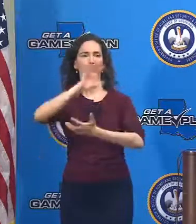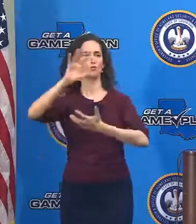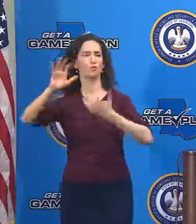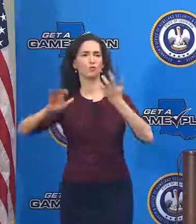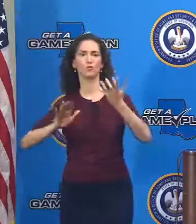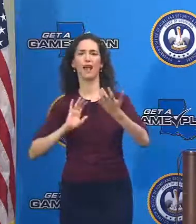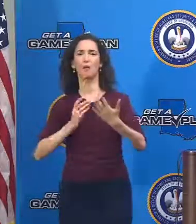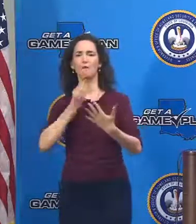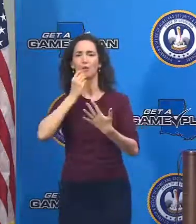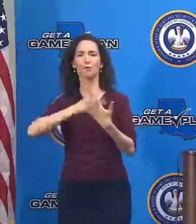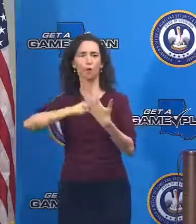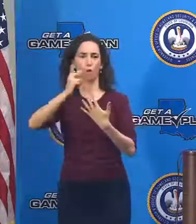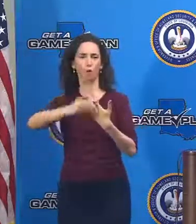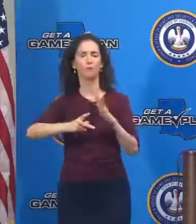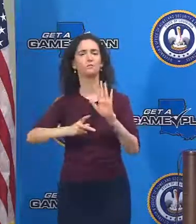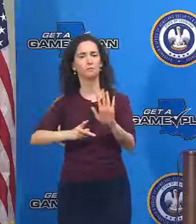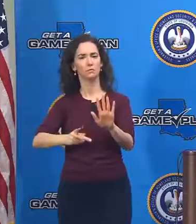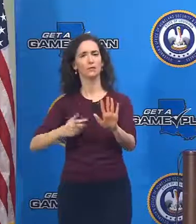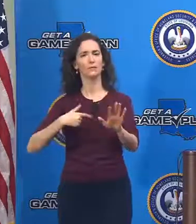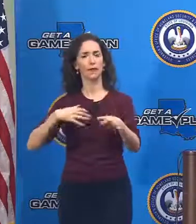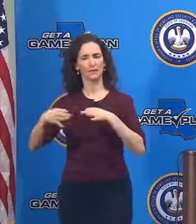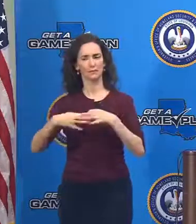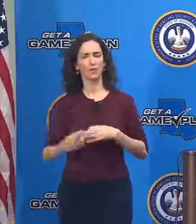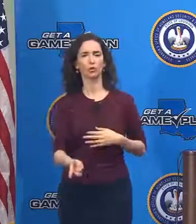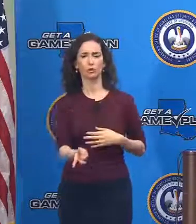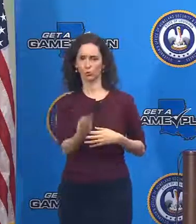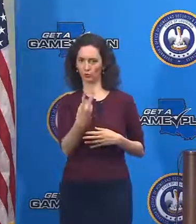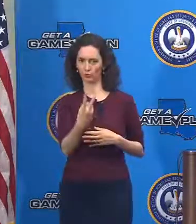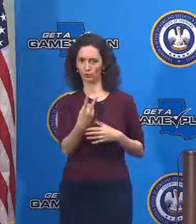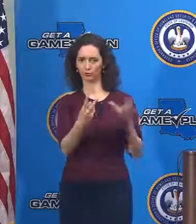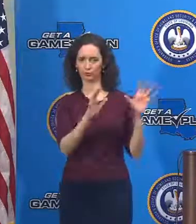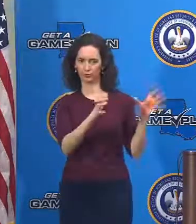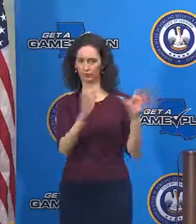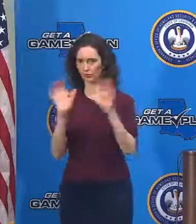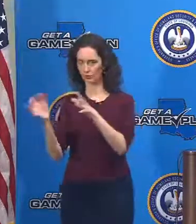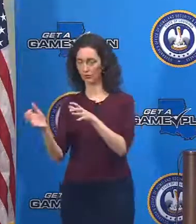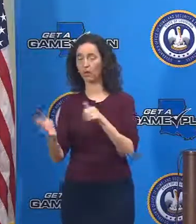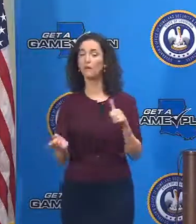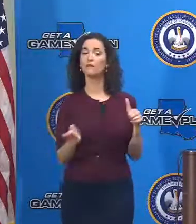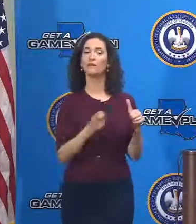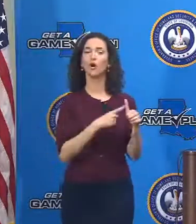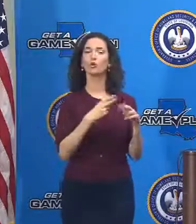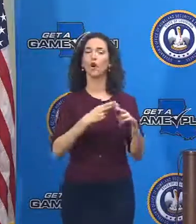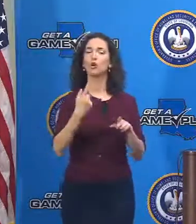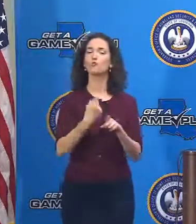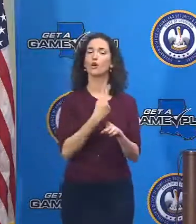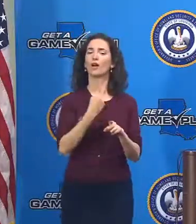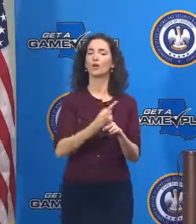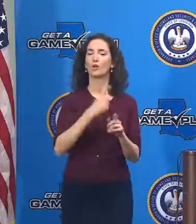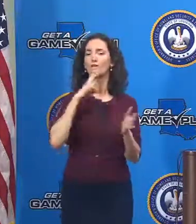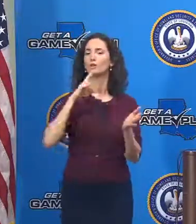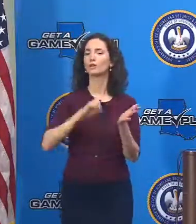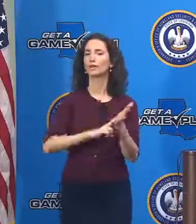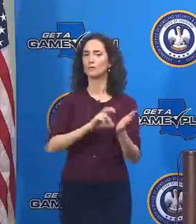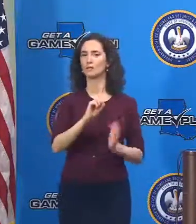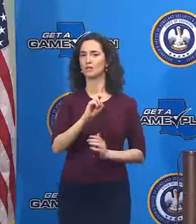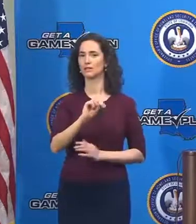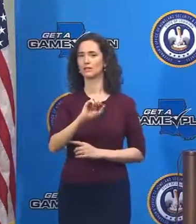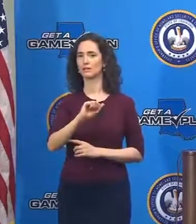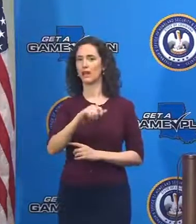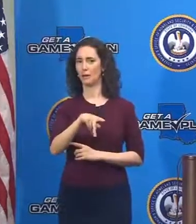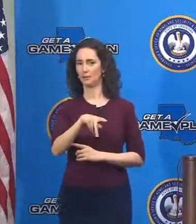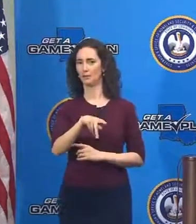run, so I'm going to talk about them in two different buckets. First, there is the regular SNAP program, what we know as food stamps, the